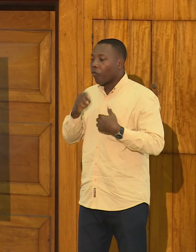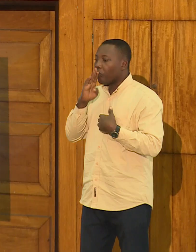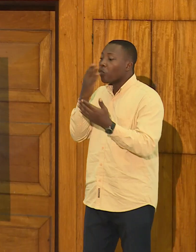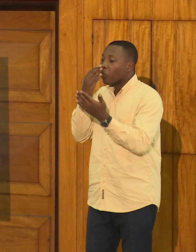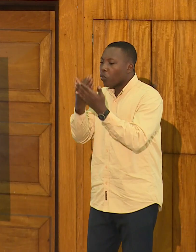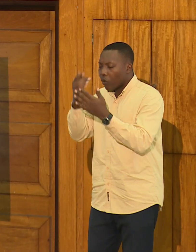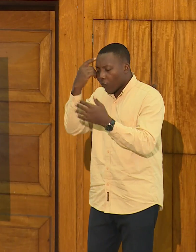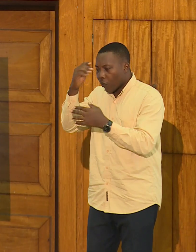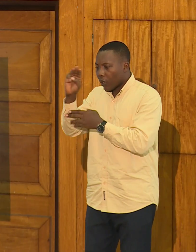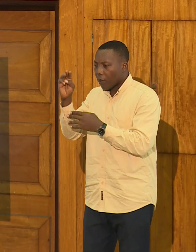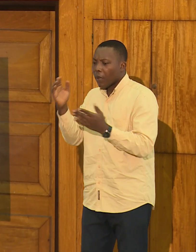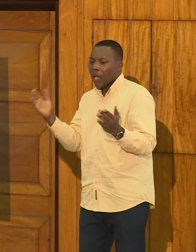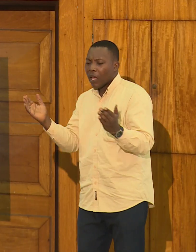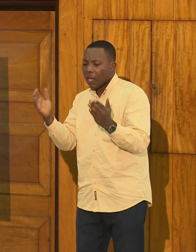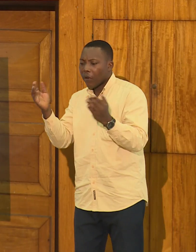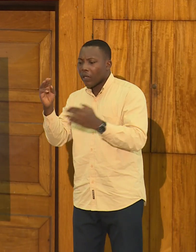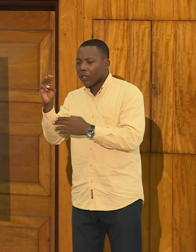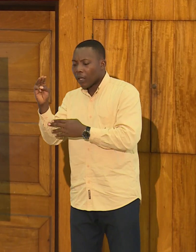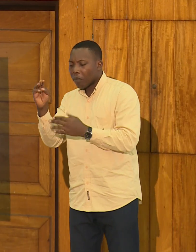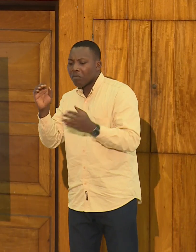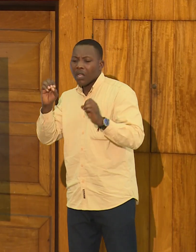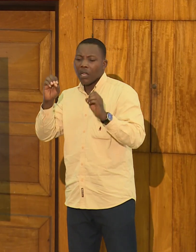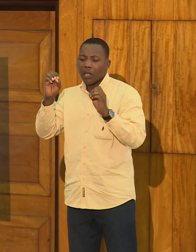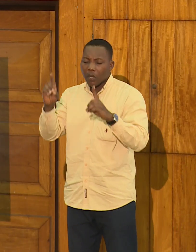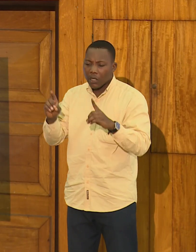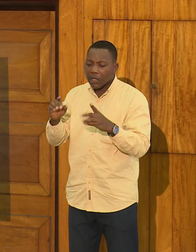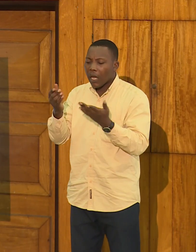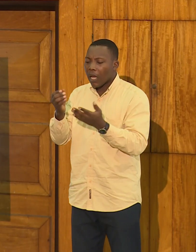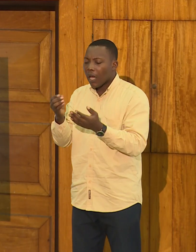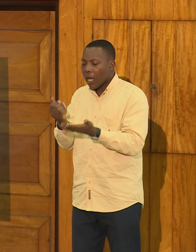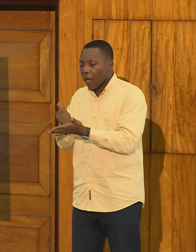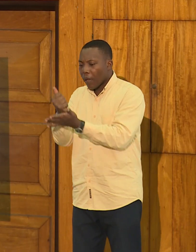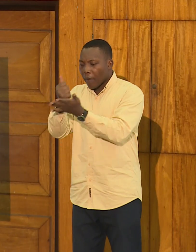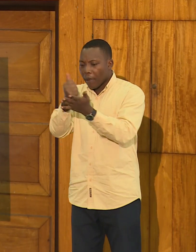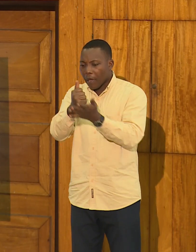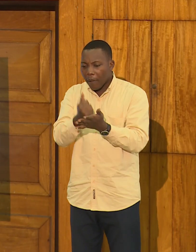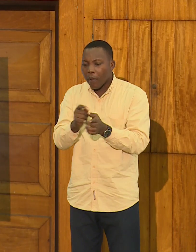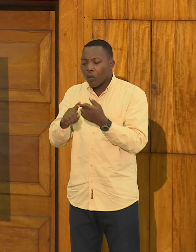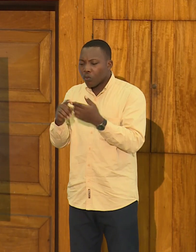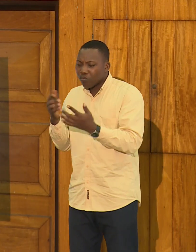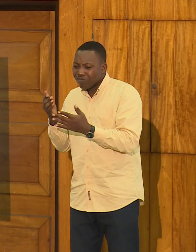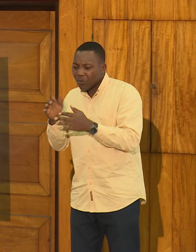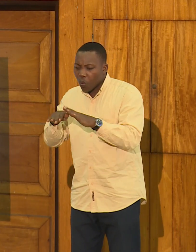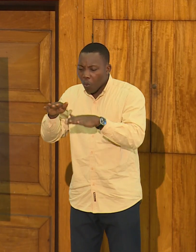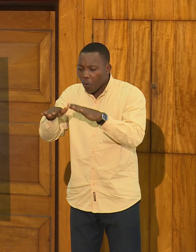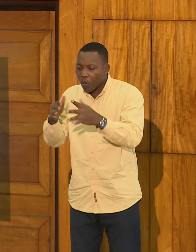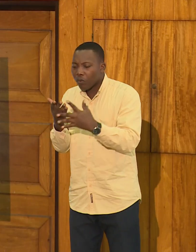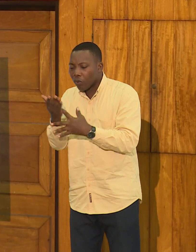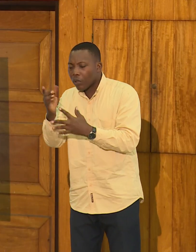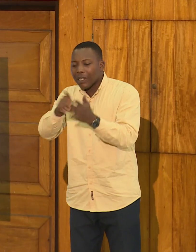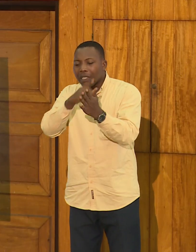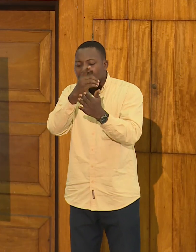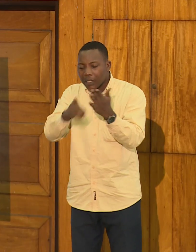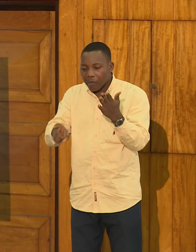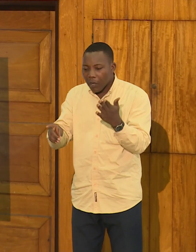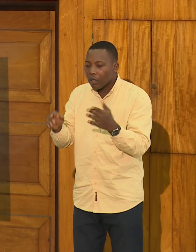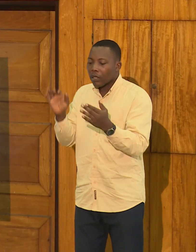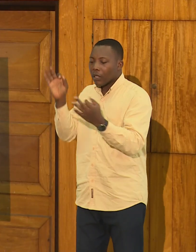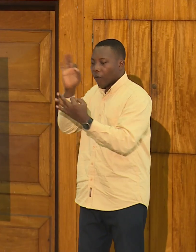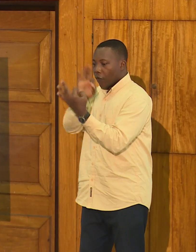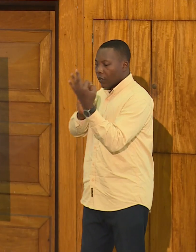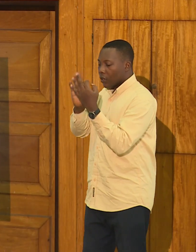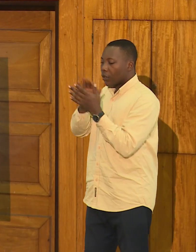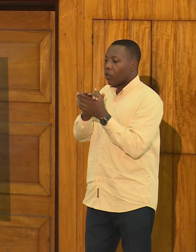support, encouraging medication adherence, and helping them navigate the stigma and discrimination they faced. And the program